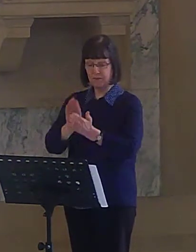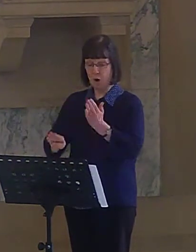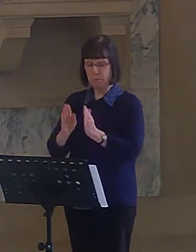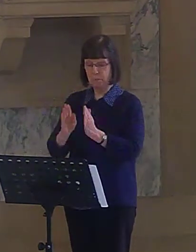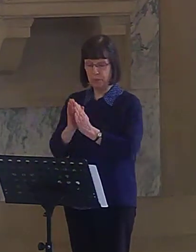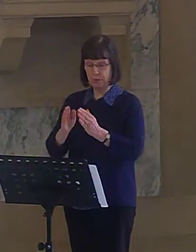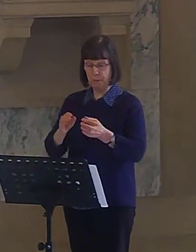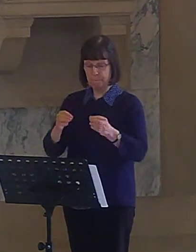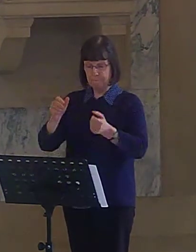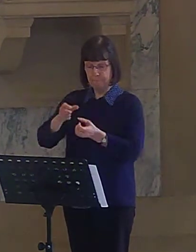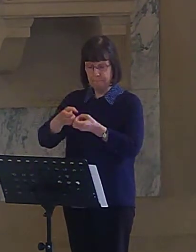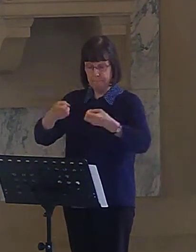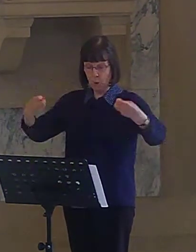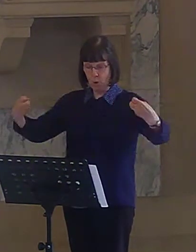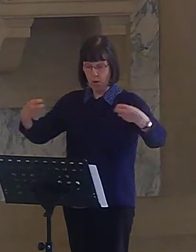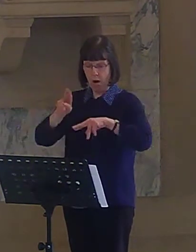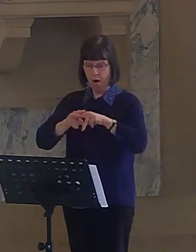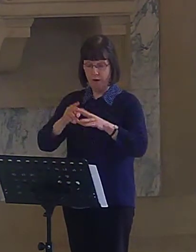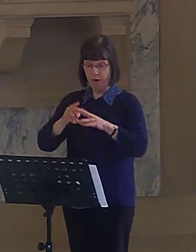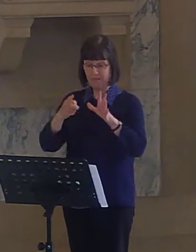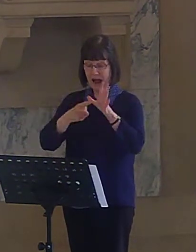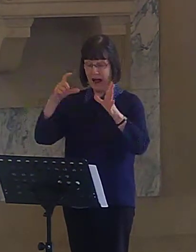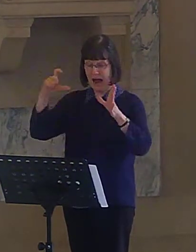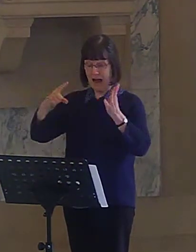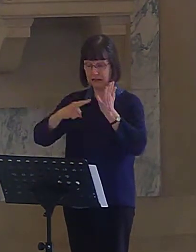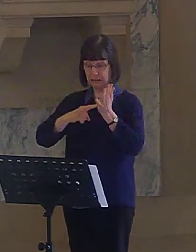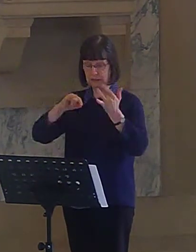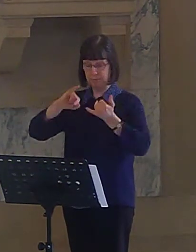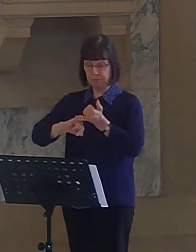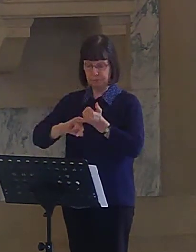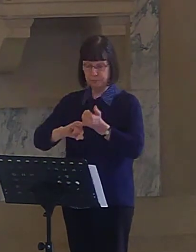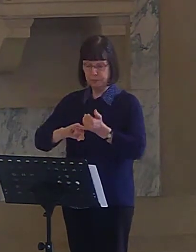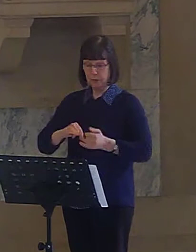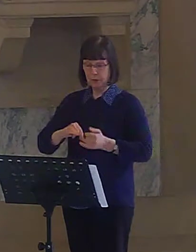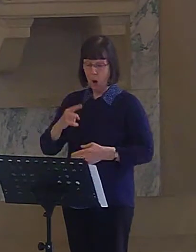A reading from the book of Acts.